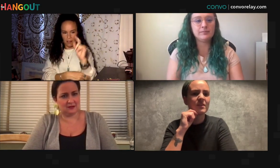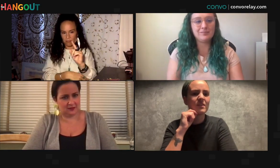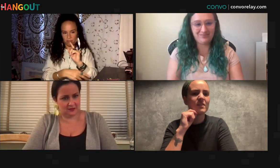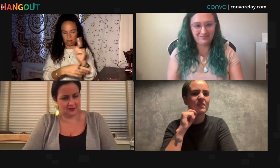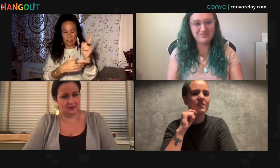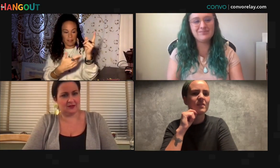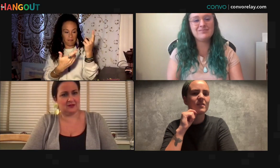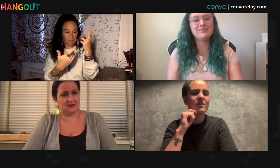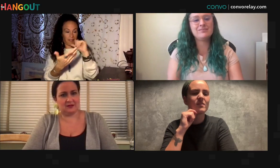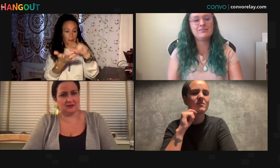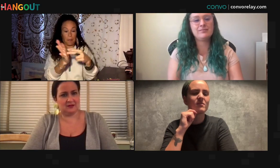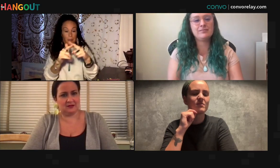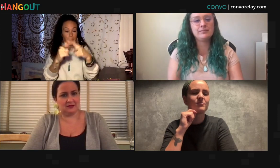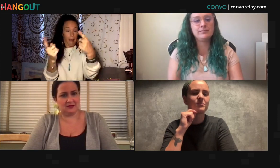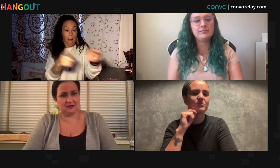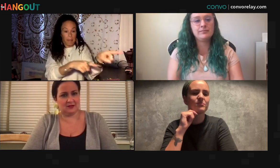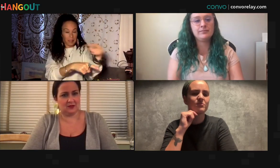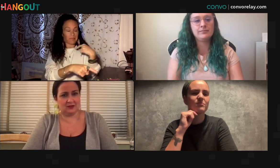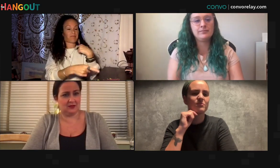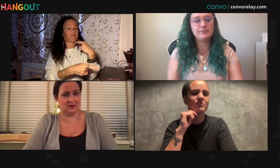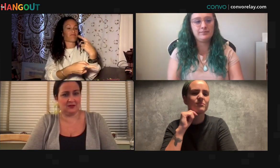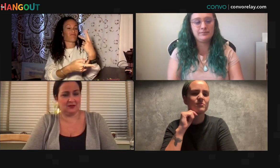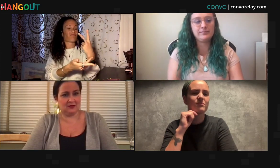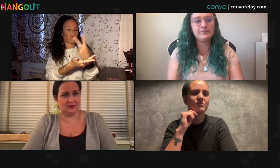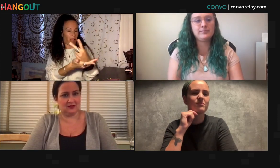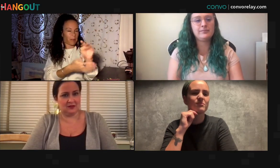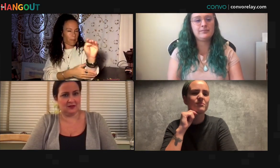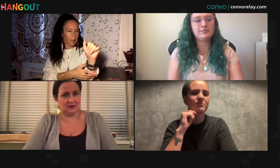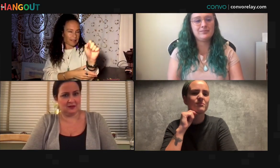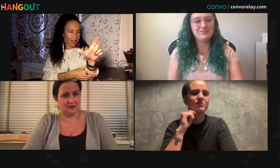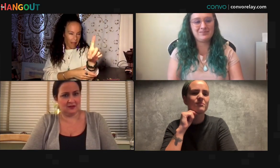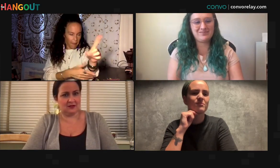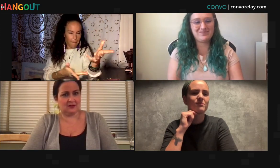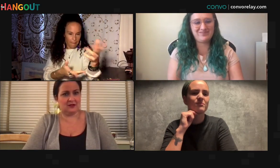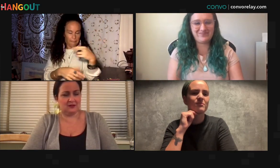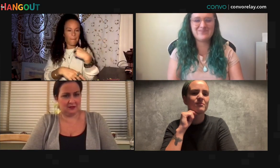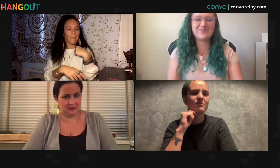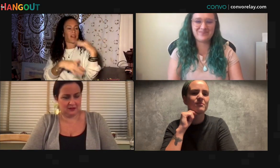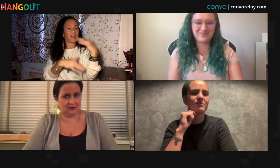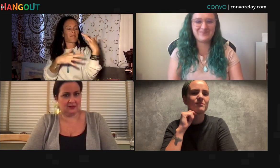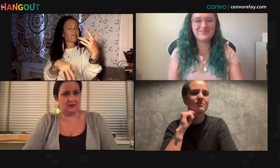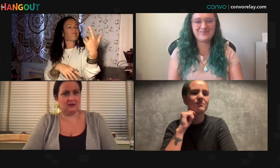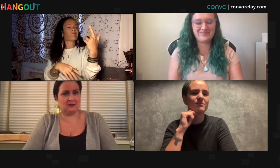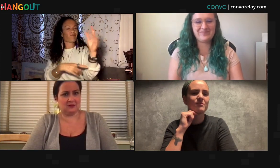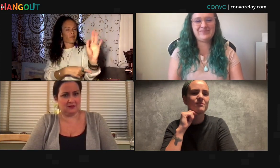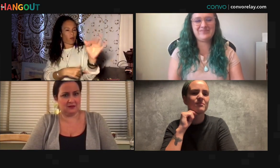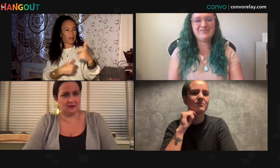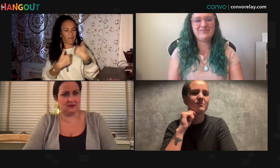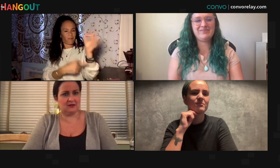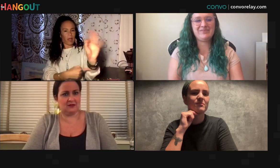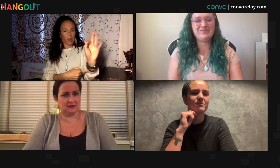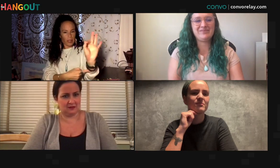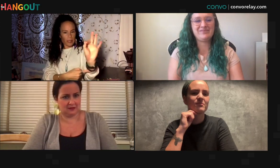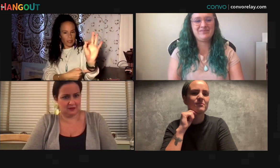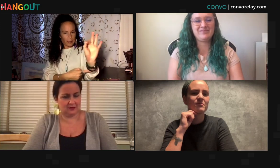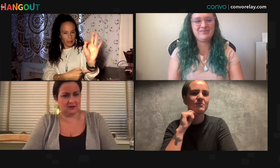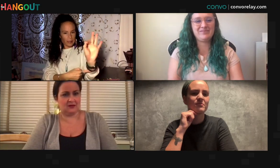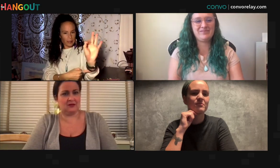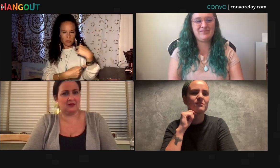at that time, I was a grad student at Gallaudet, and I was a grad student, and I was living in